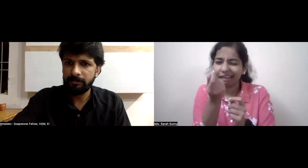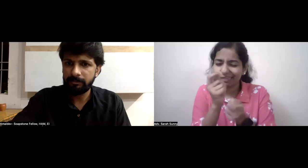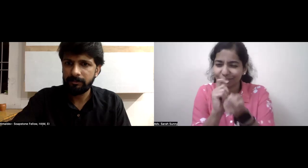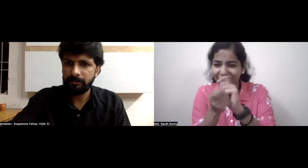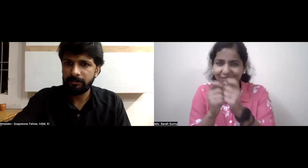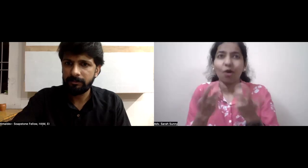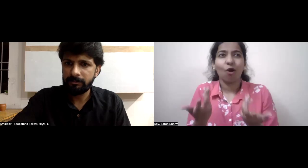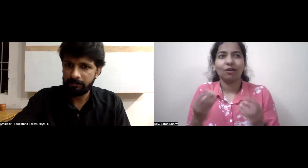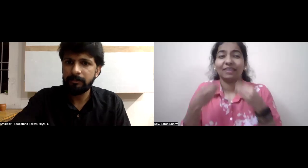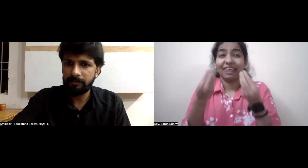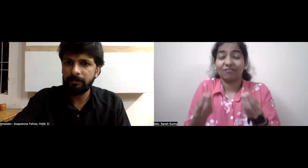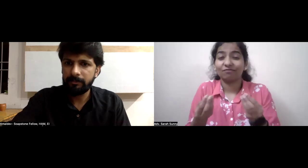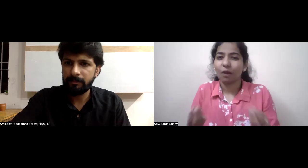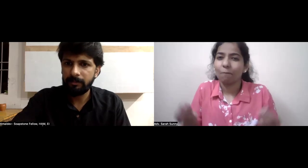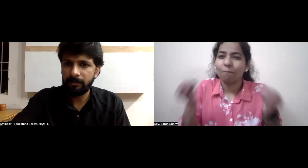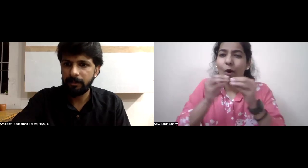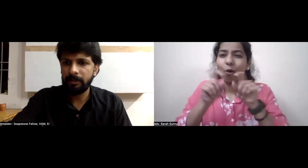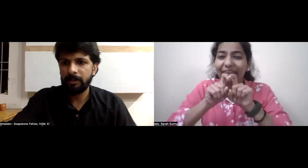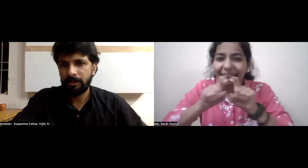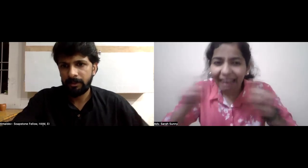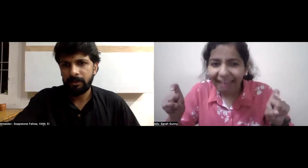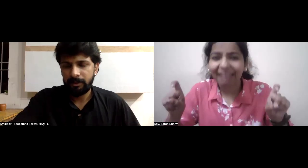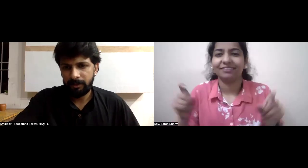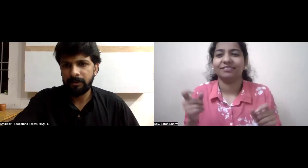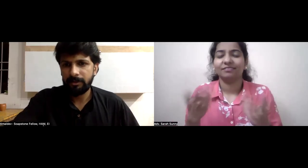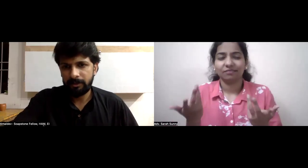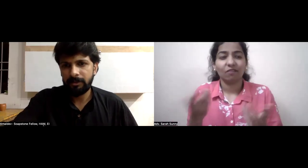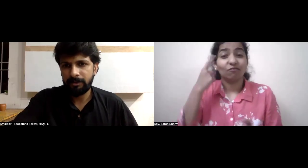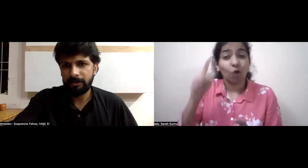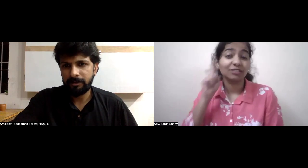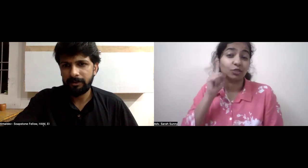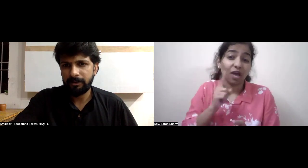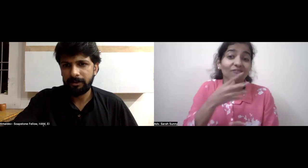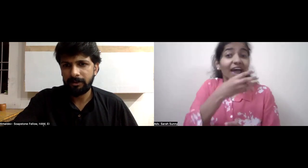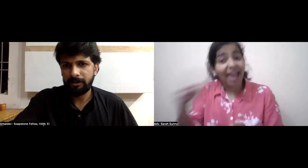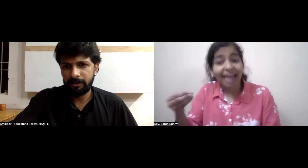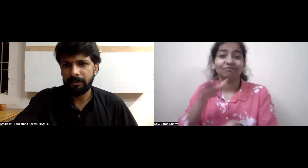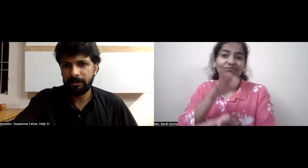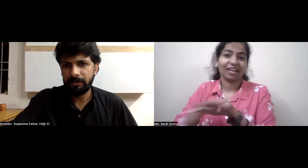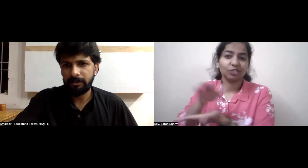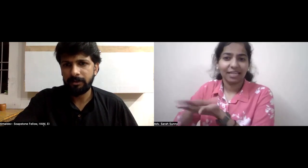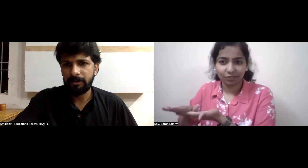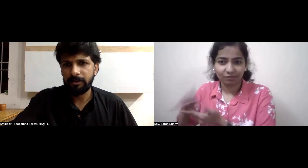I I want to change the Rights of Persons with Disabilities Act,